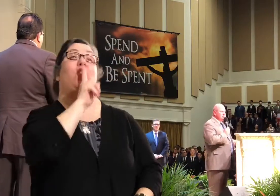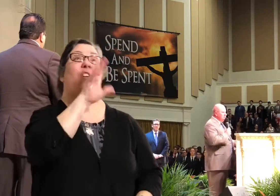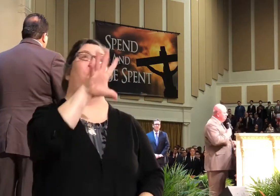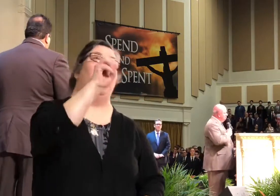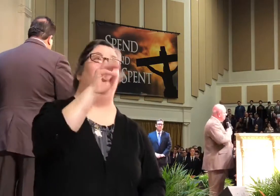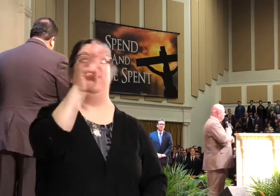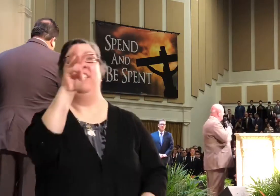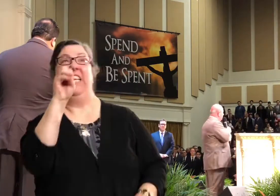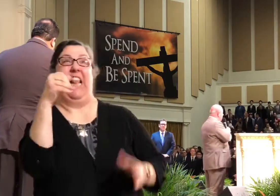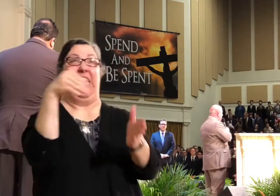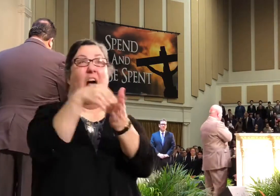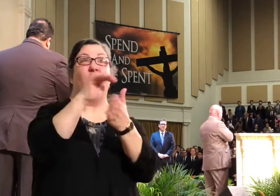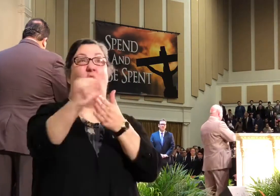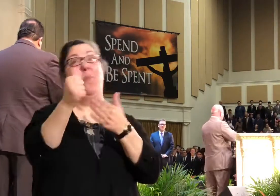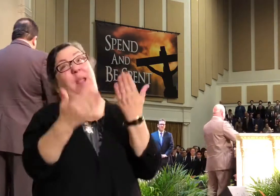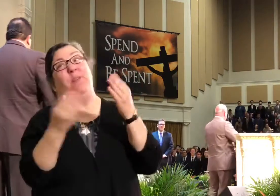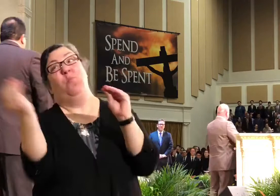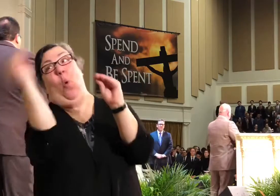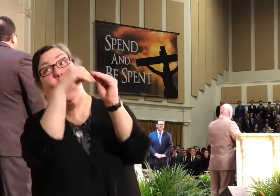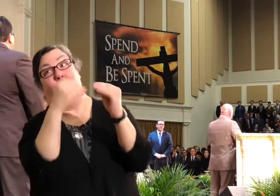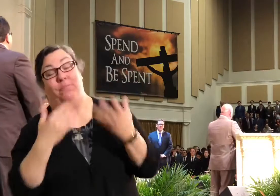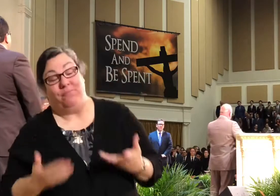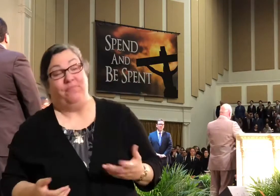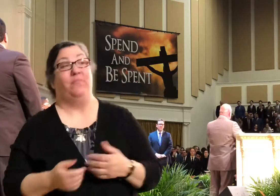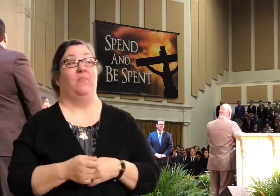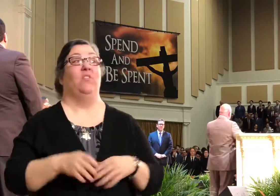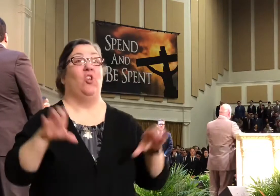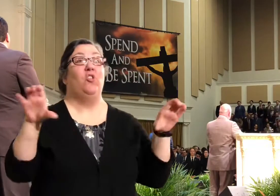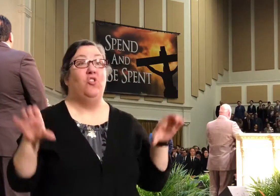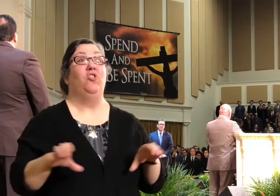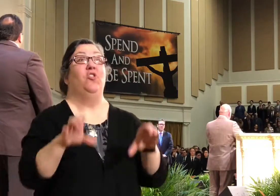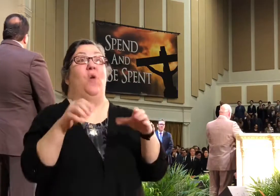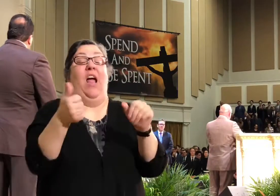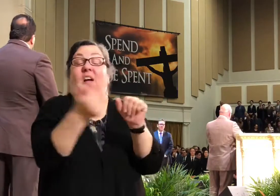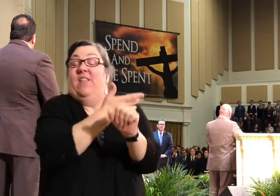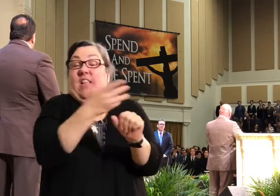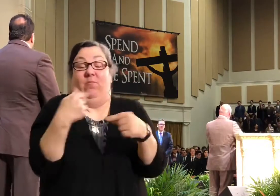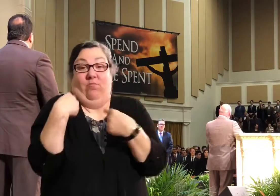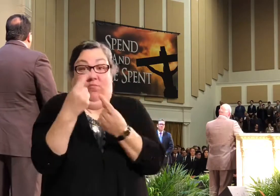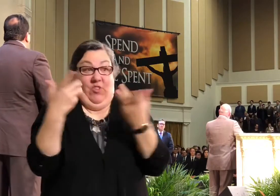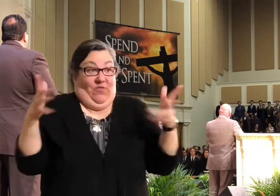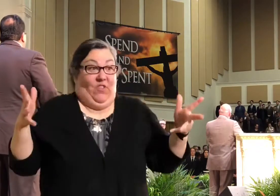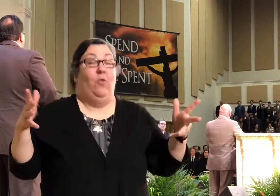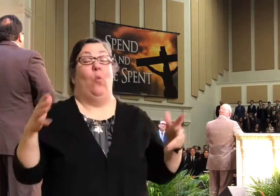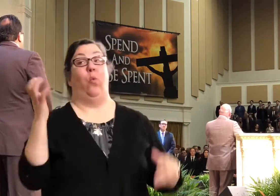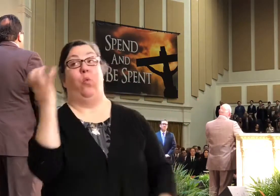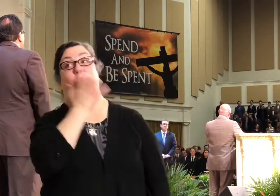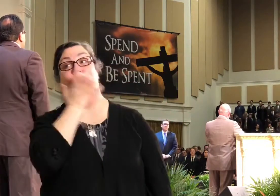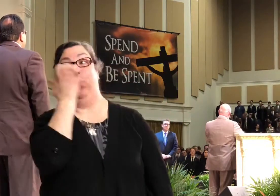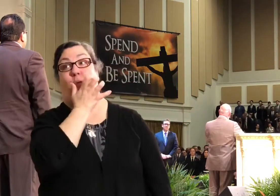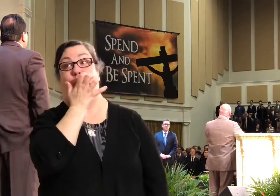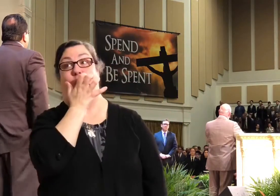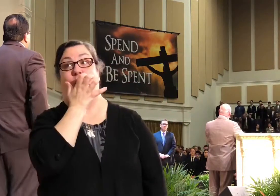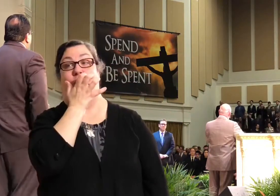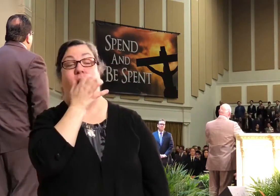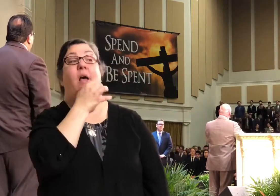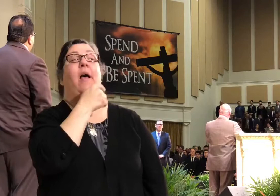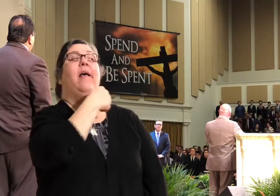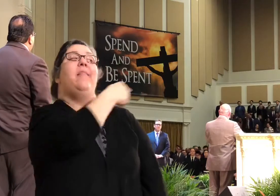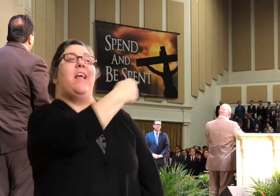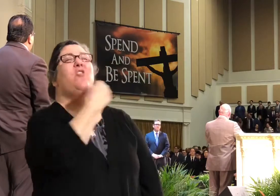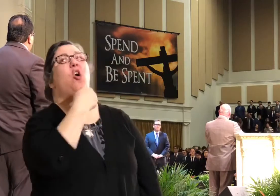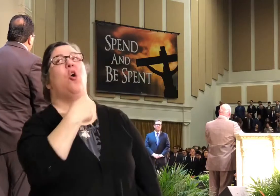$50,000, $60,000, maybe more than that, to do the things they do here. Now, they told me not to make a